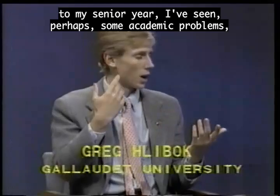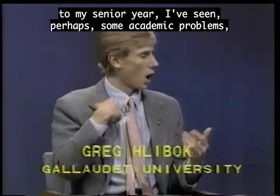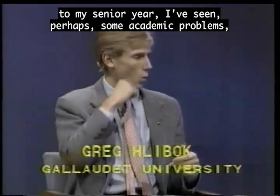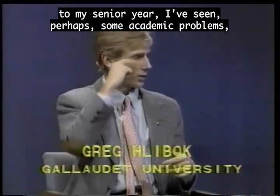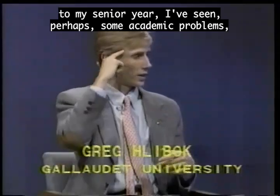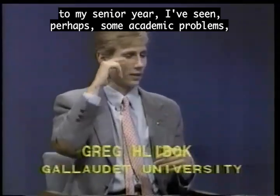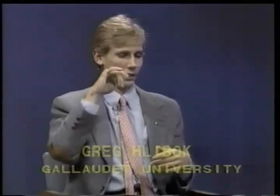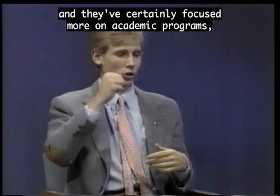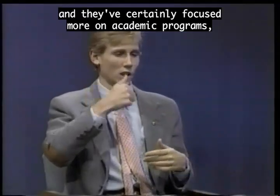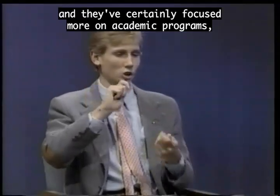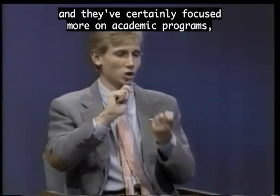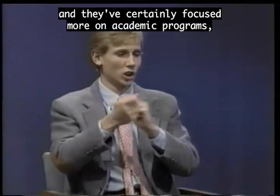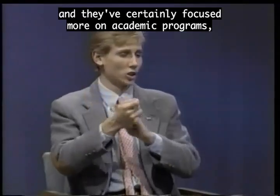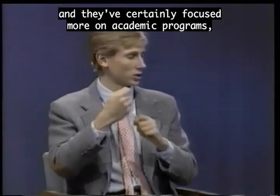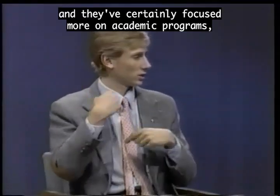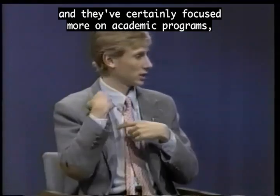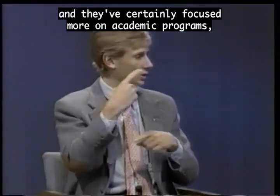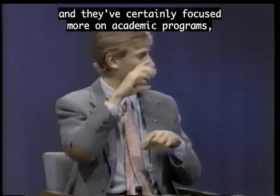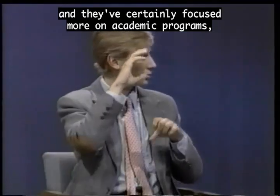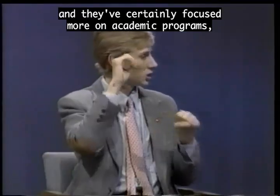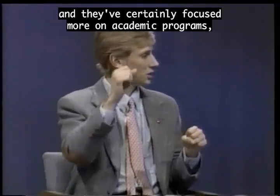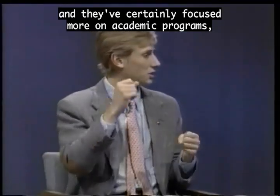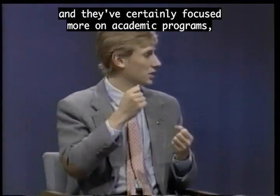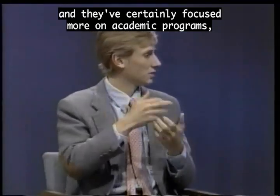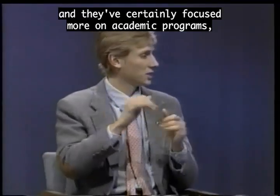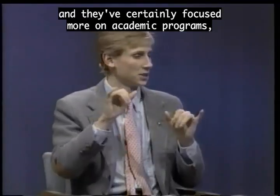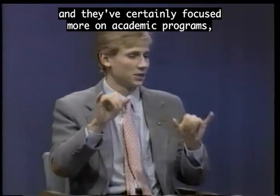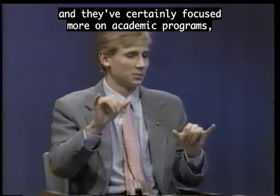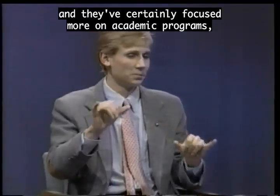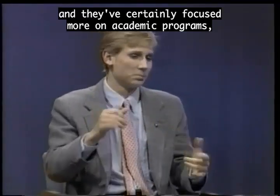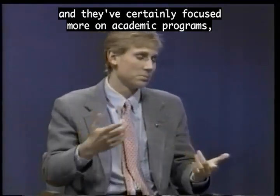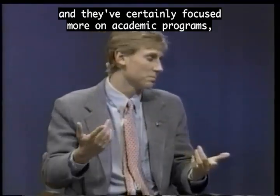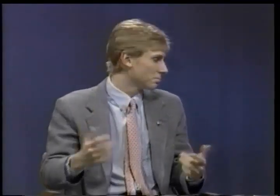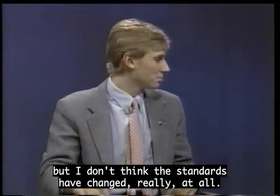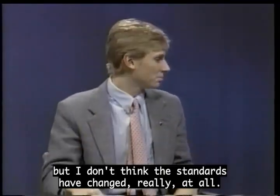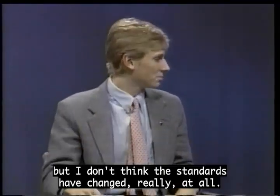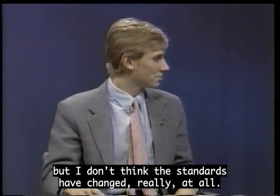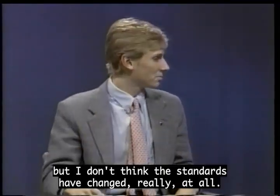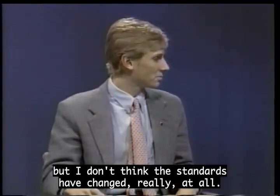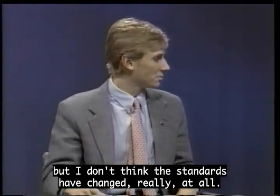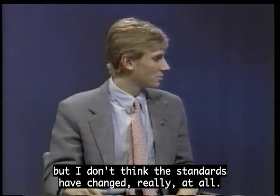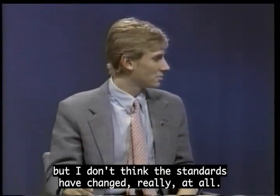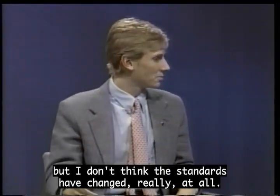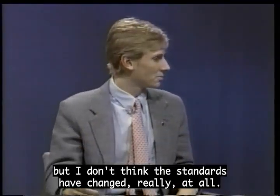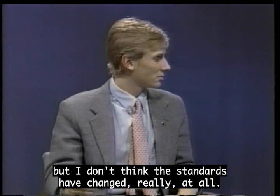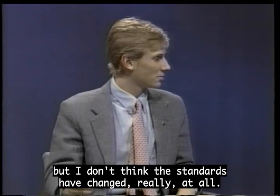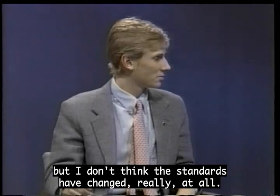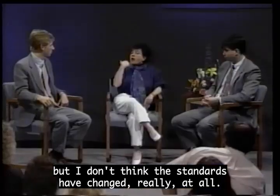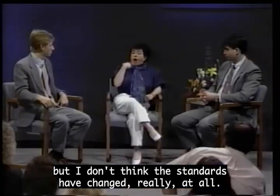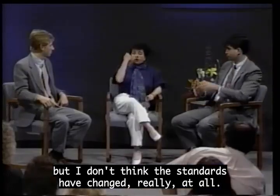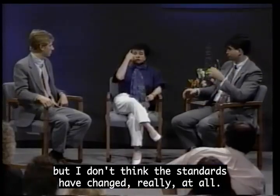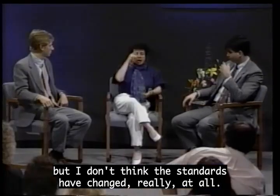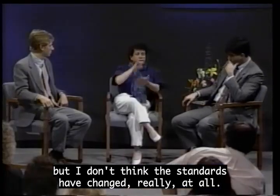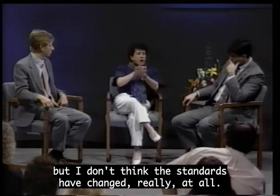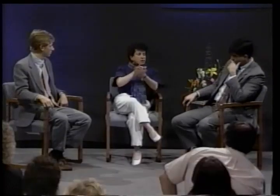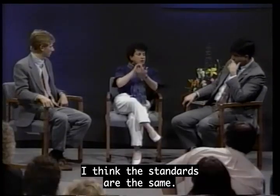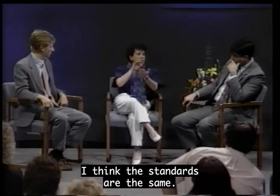certainly focused more on academic programs. But I don't think the standards have changed really at all. I think the standards are the same.